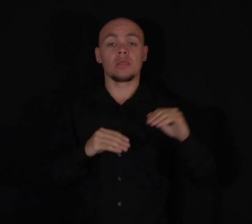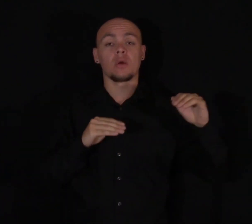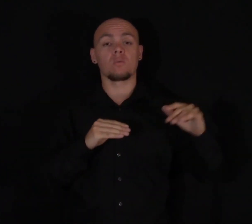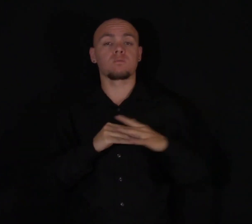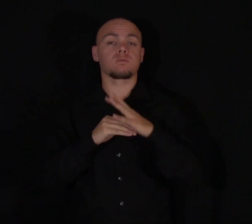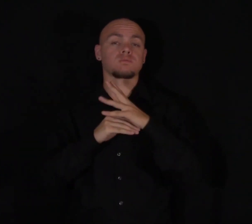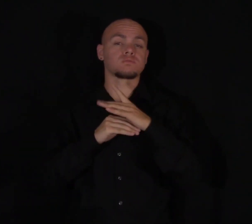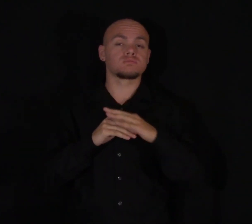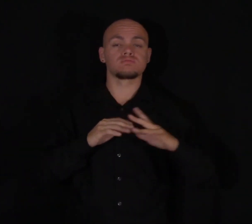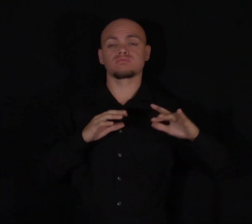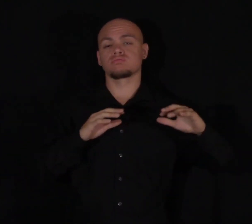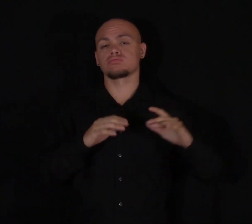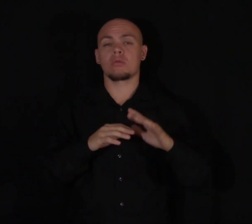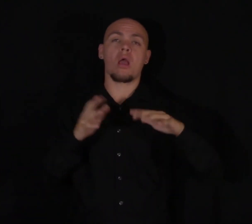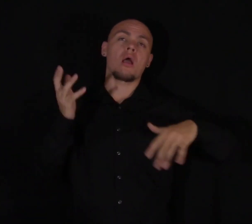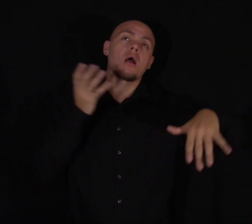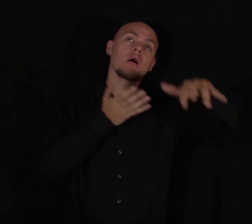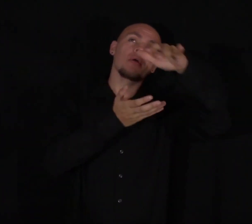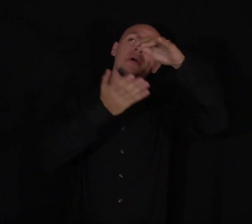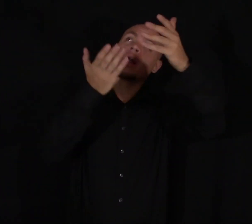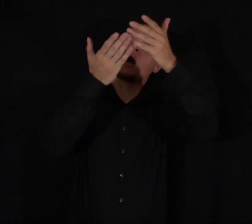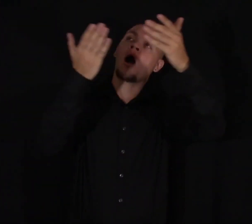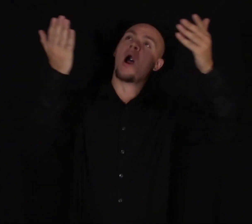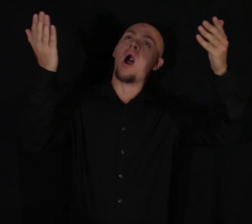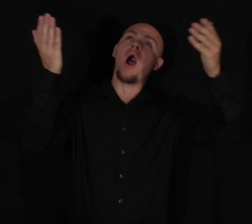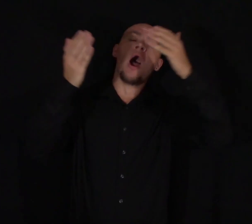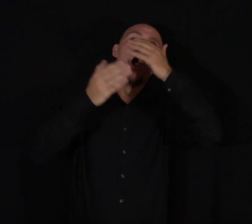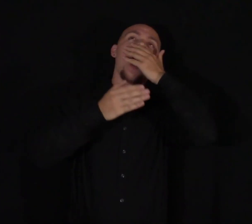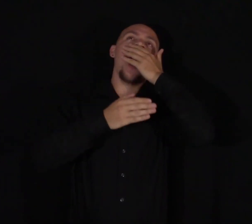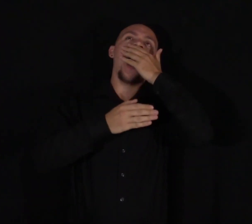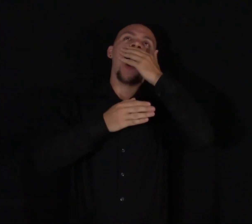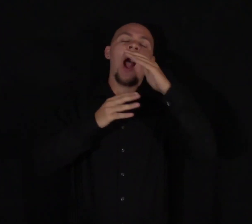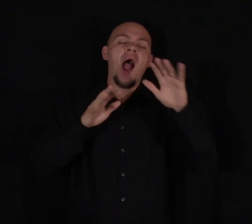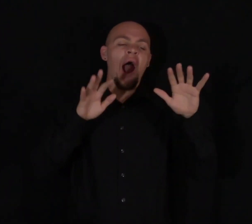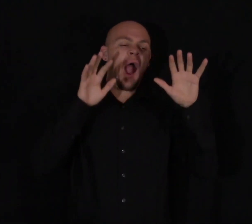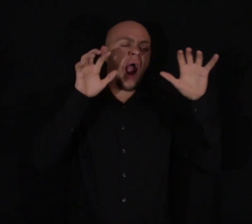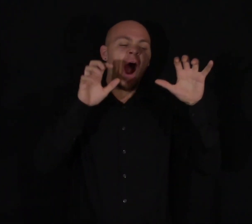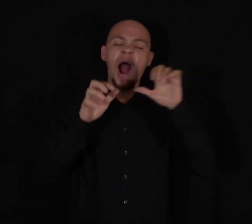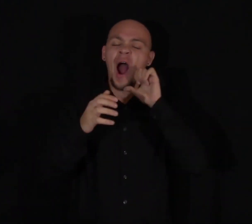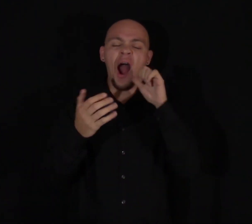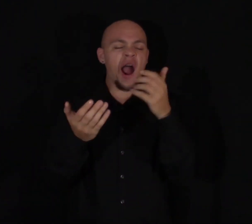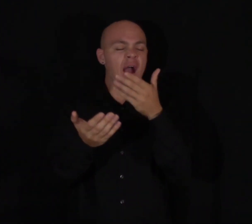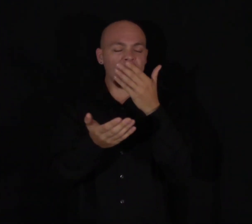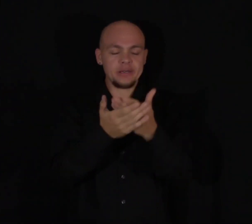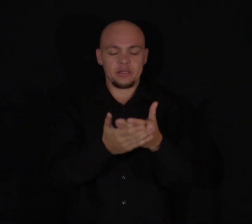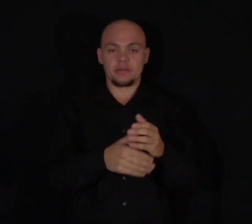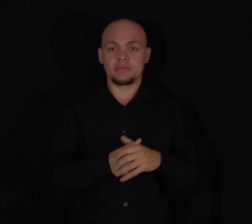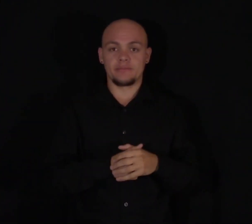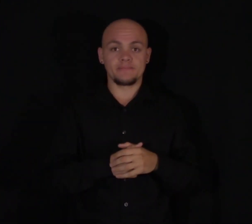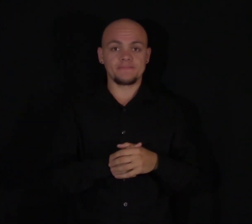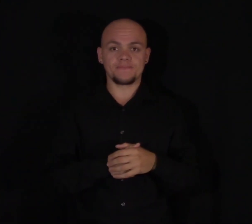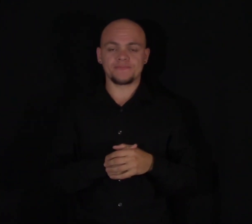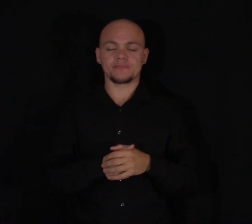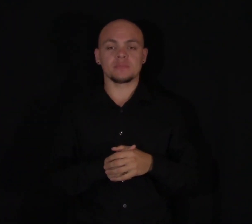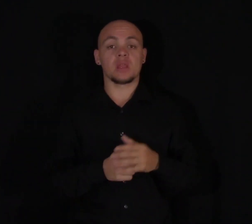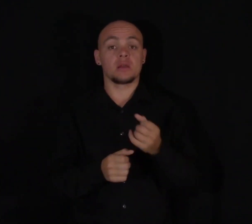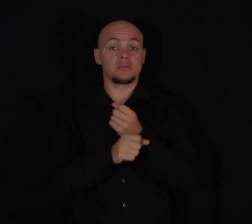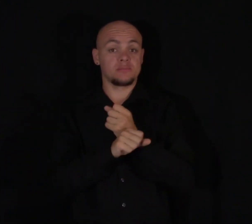around, the cloudy sky above. The fiend was not here. A sense of security, a feeling that